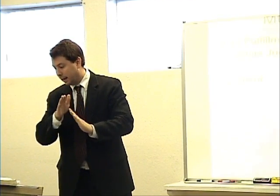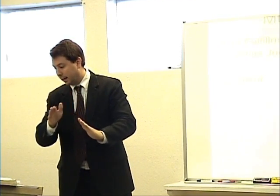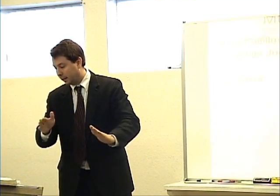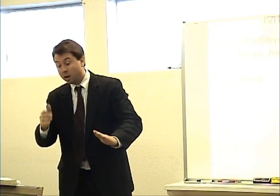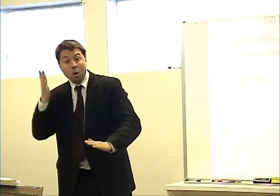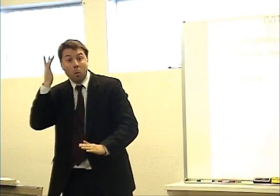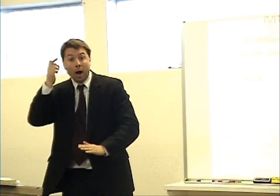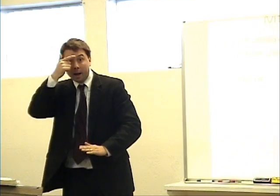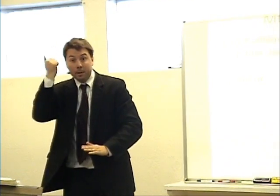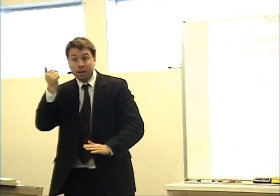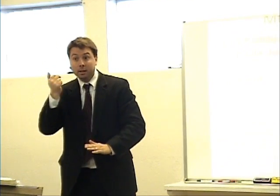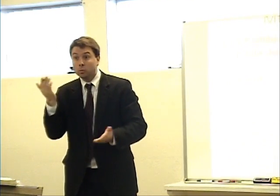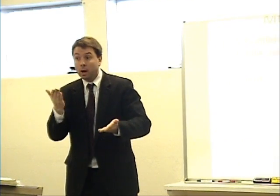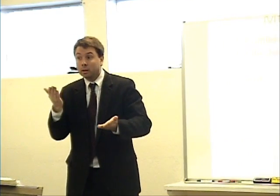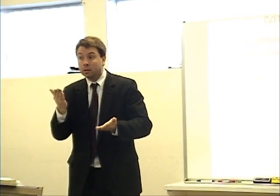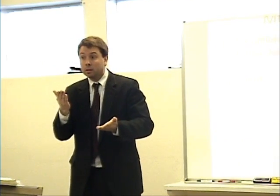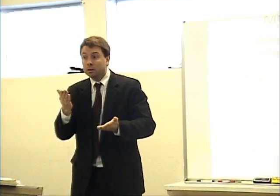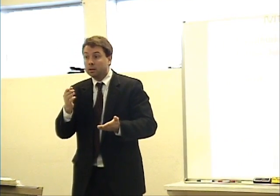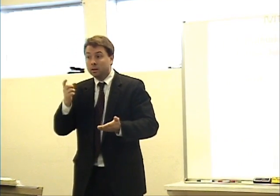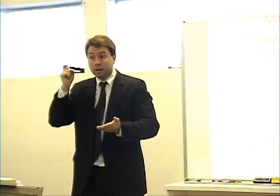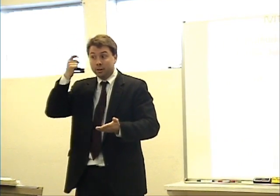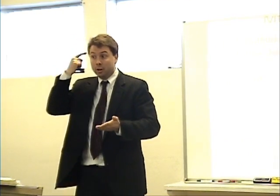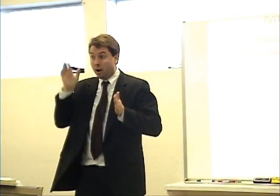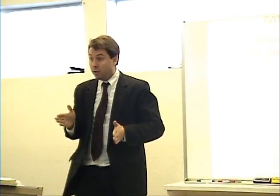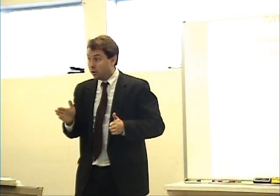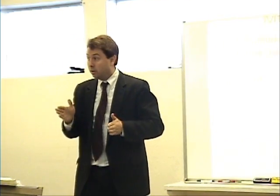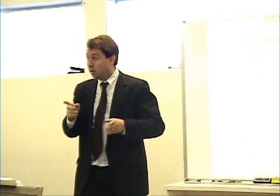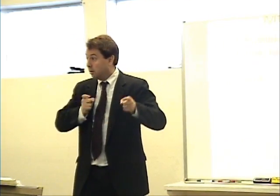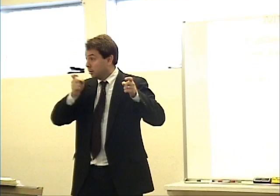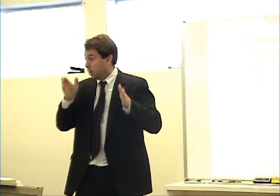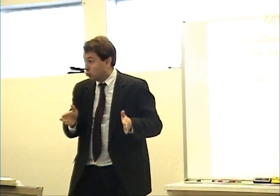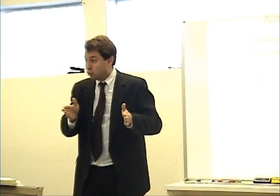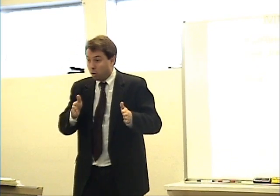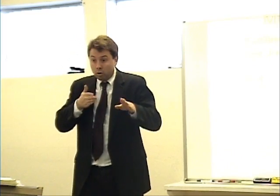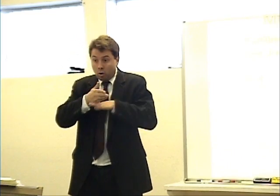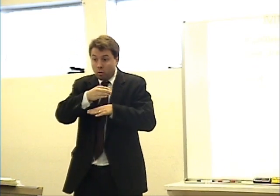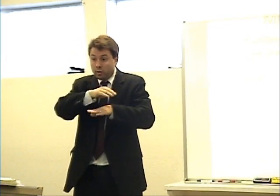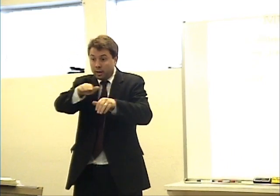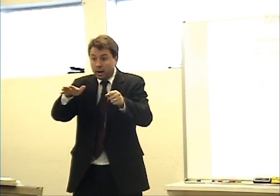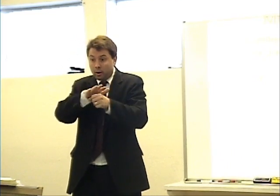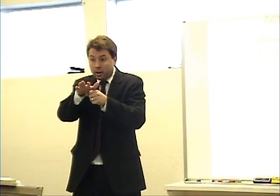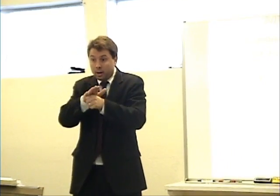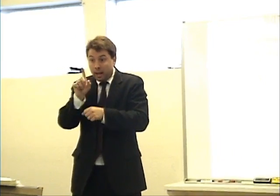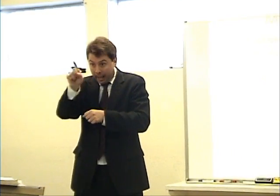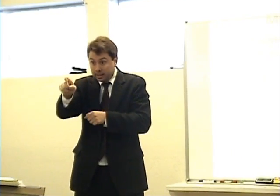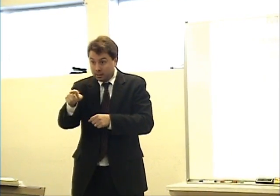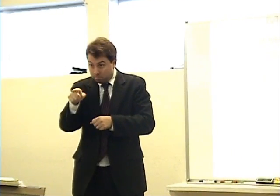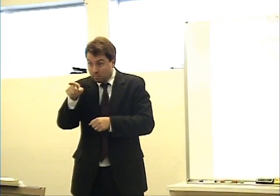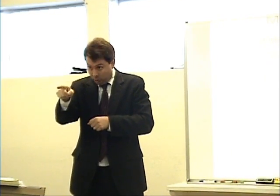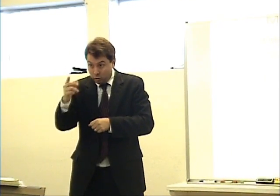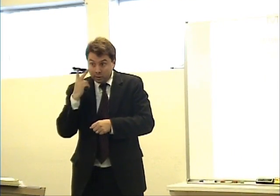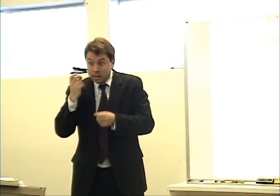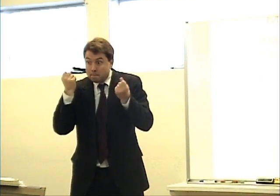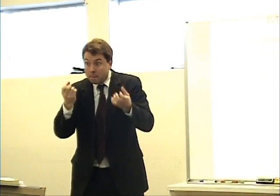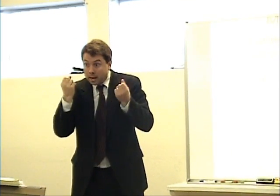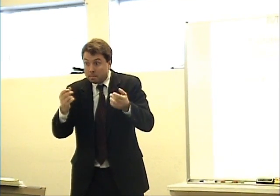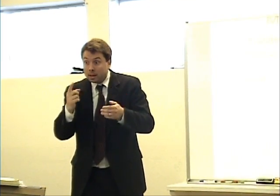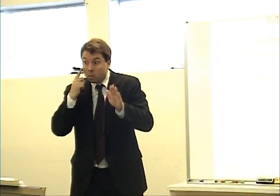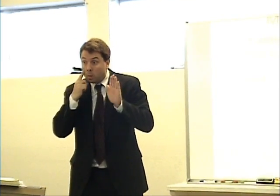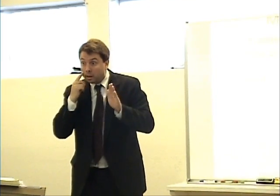silent. Why? Because what? The governor, the controller over the area, asked him, you see many, many